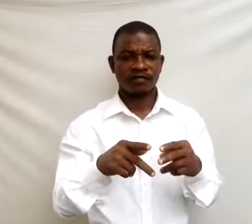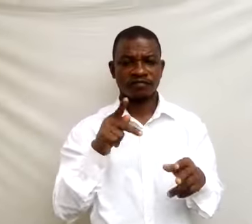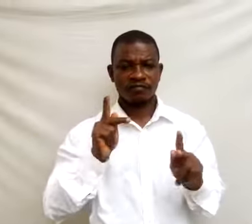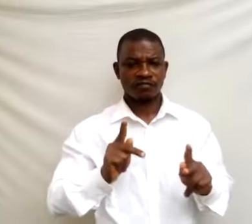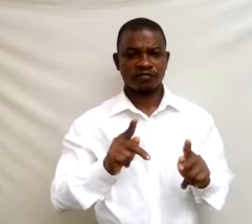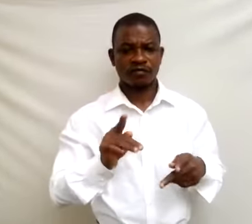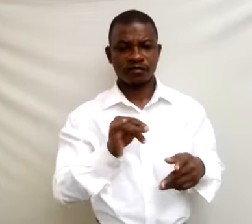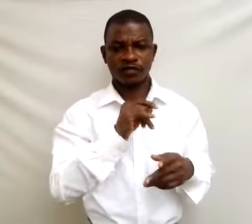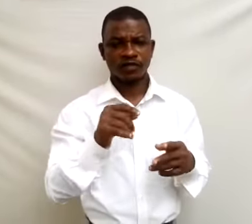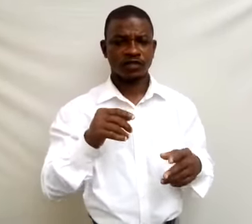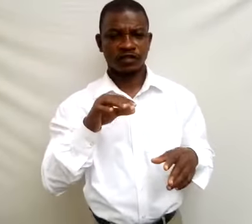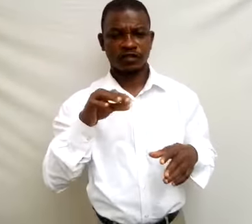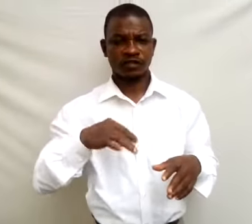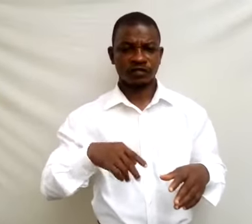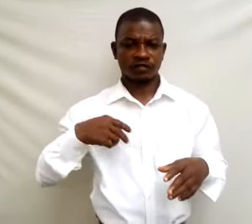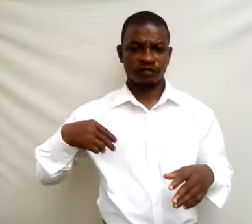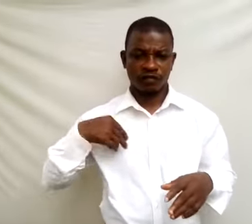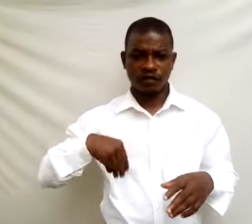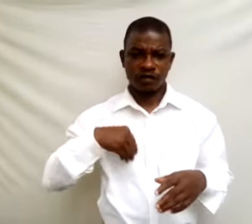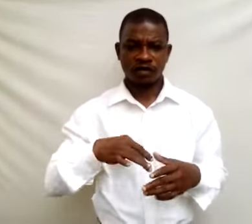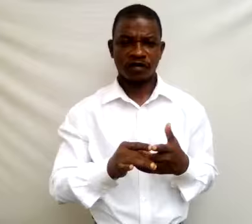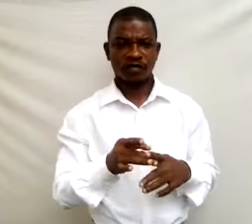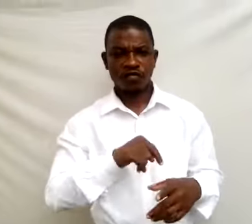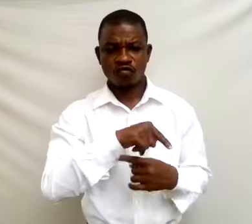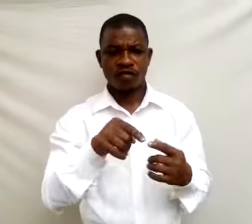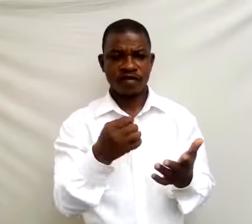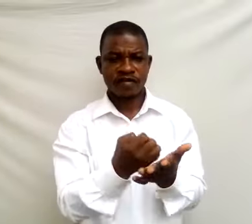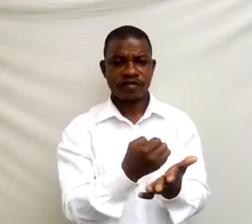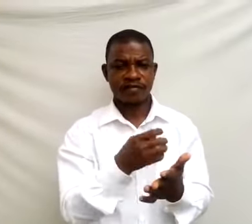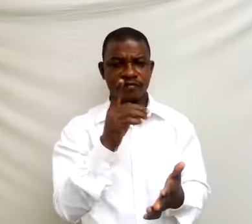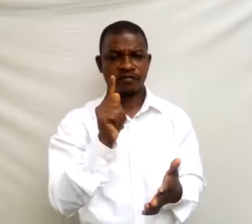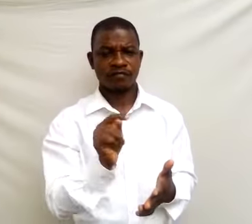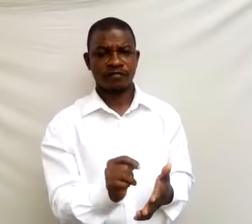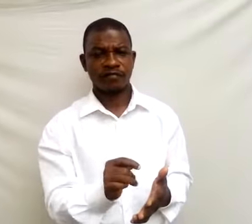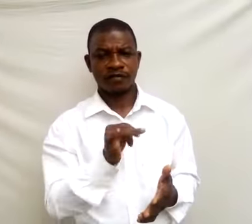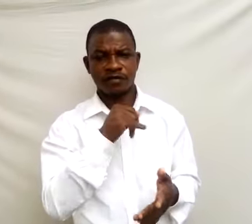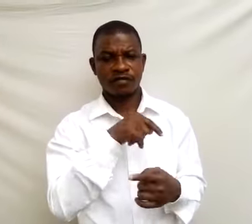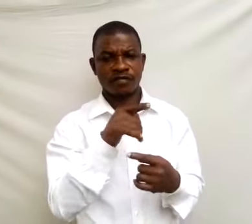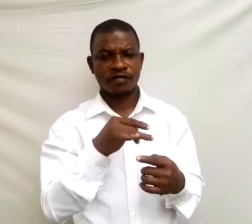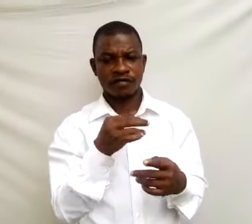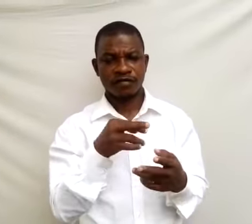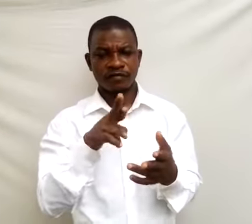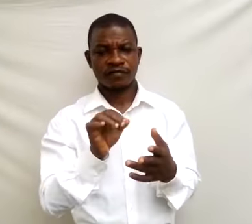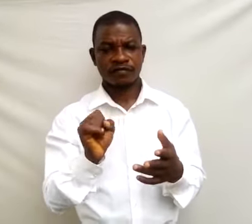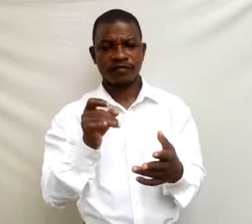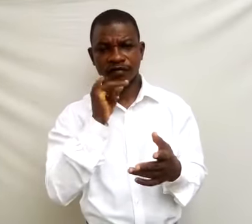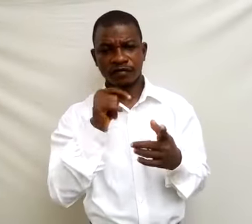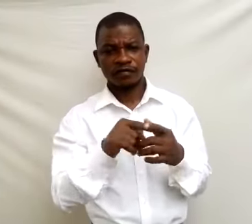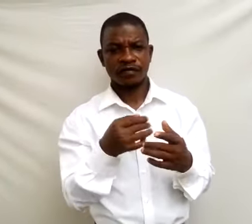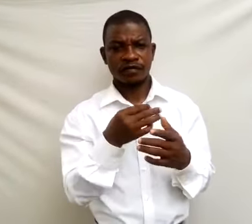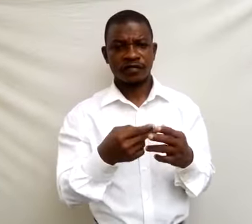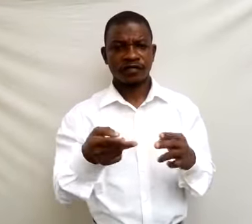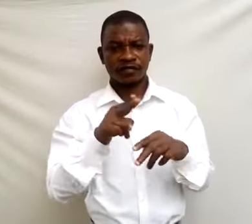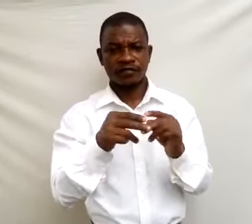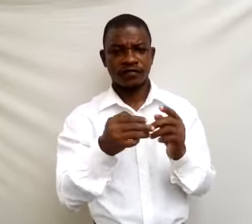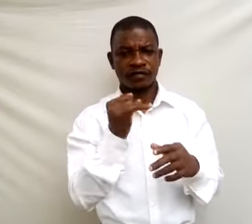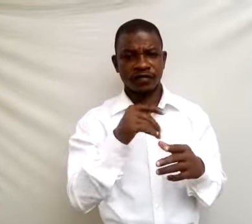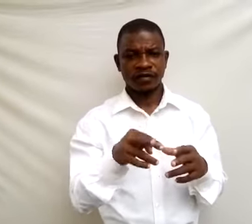pockets. When economists refer to inflation today, they are referring to